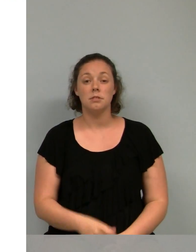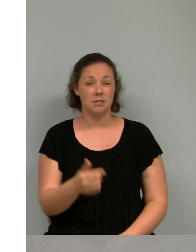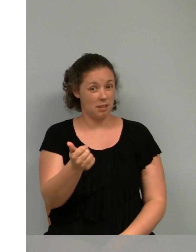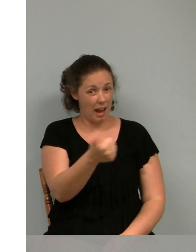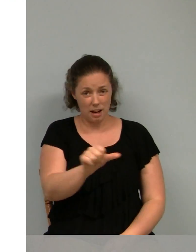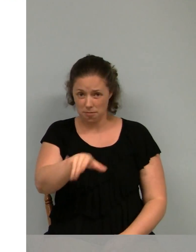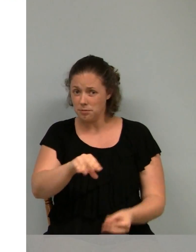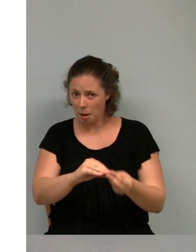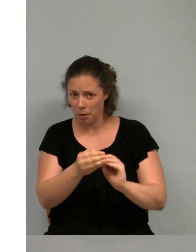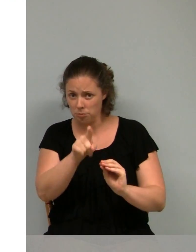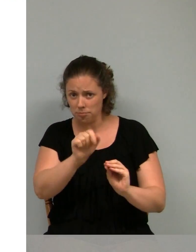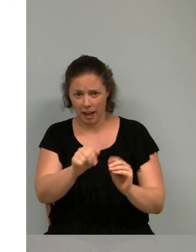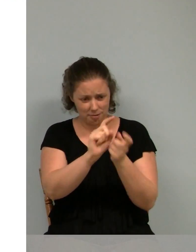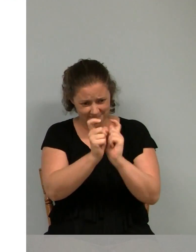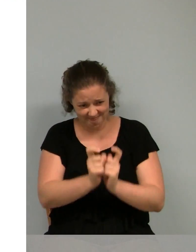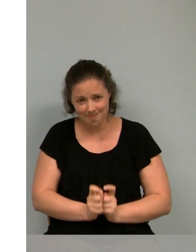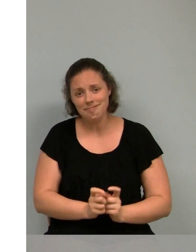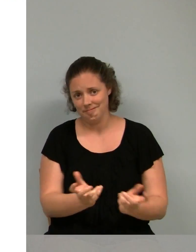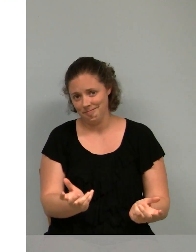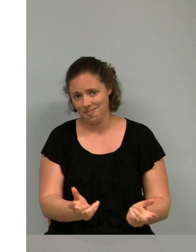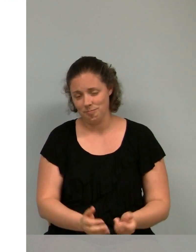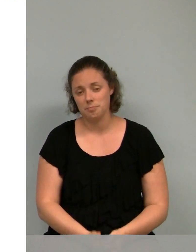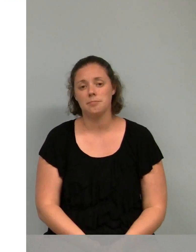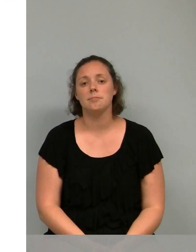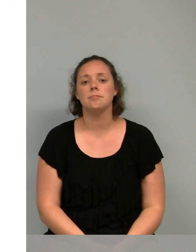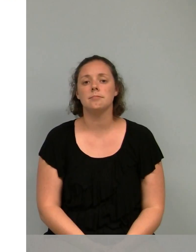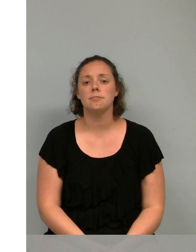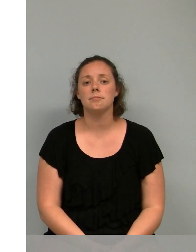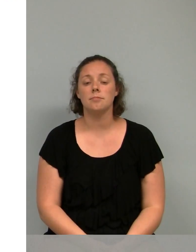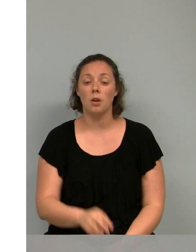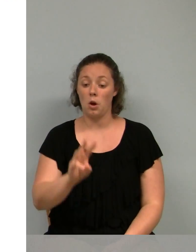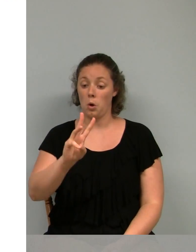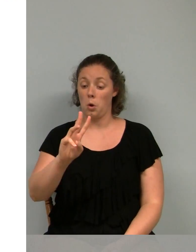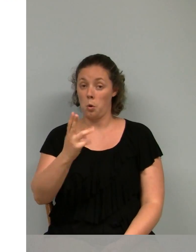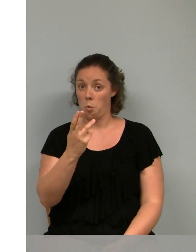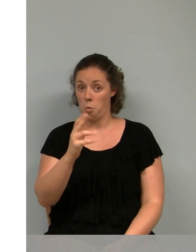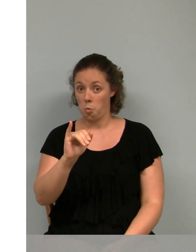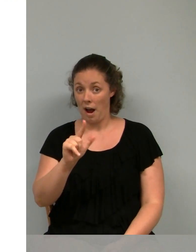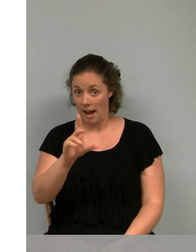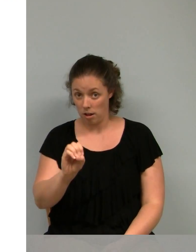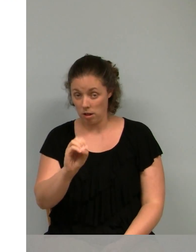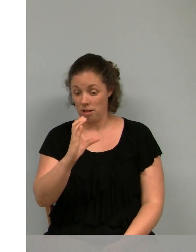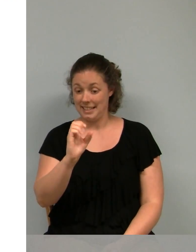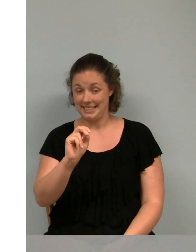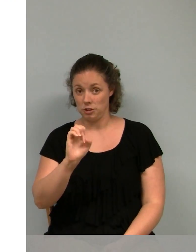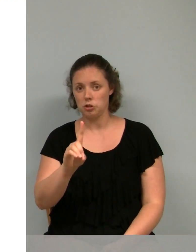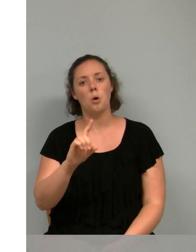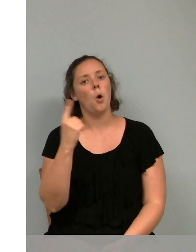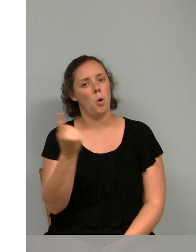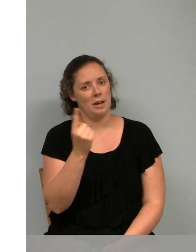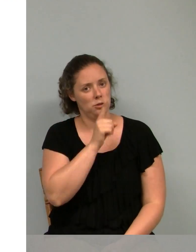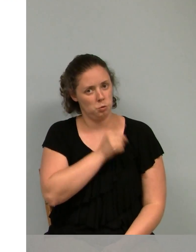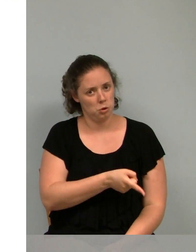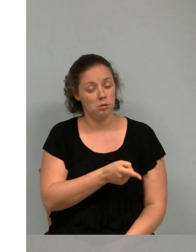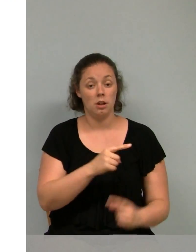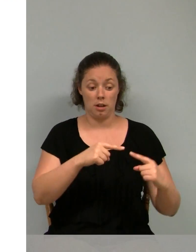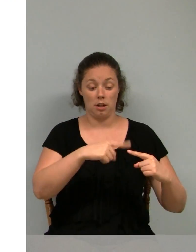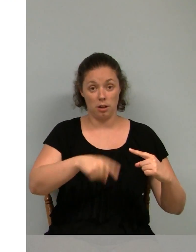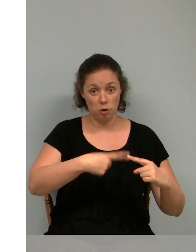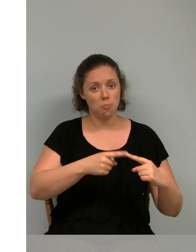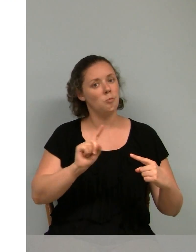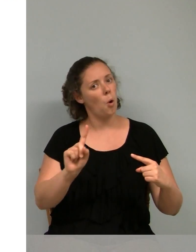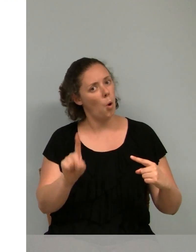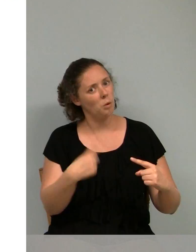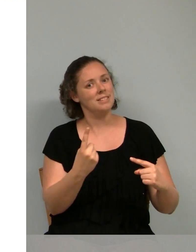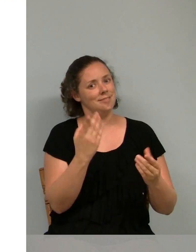be modified. Since the while condition is always true, the loop only stops if interrupted